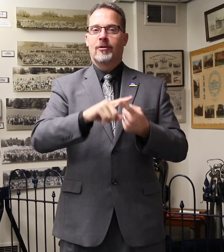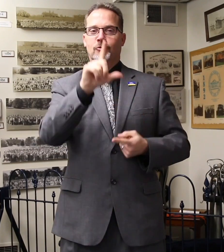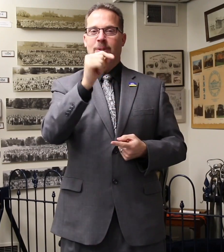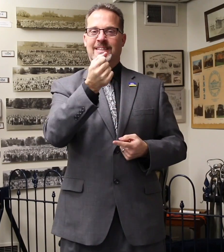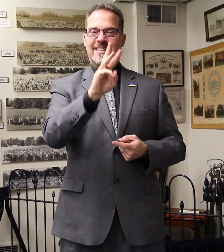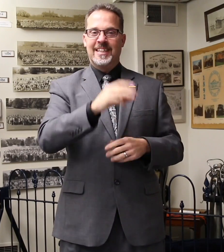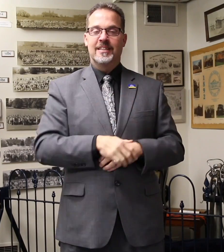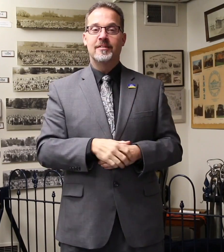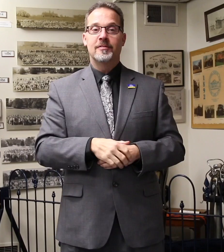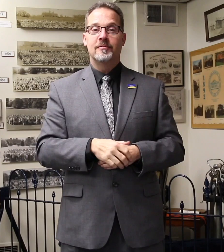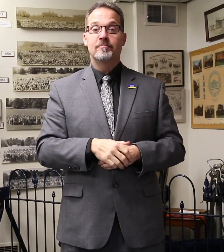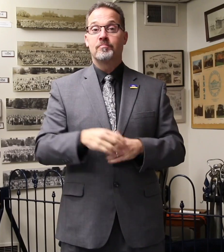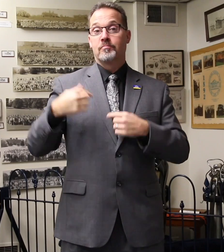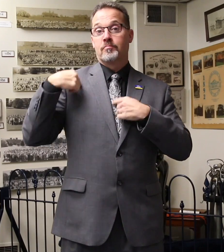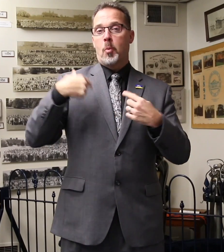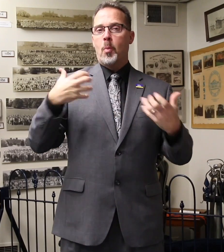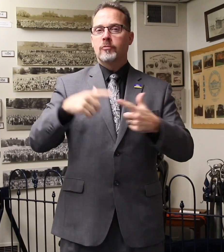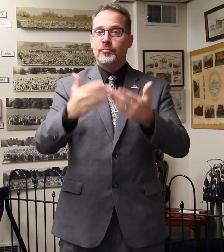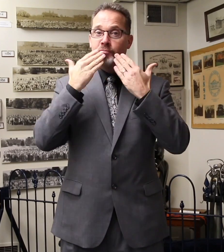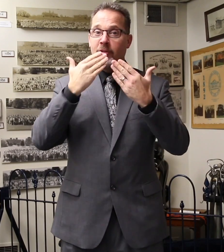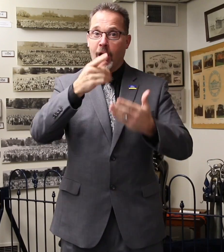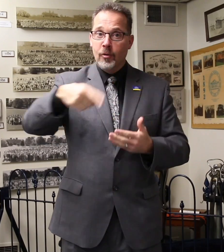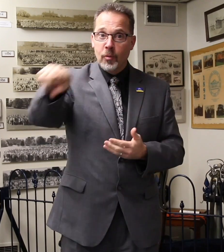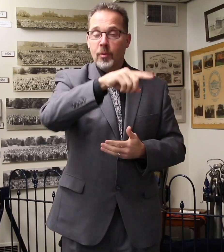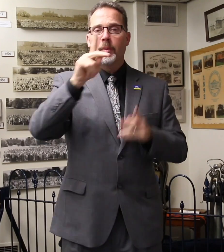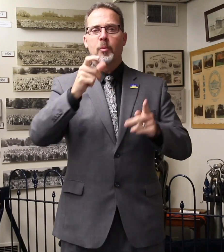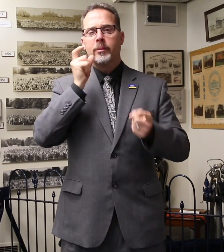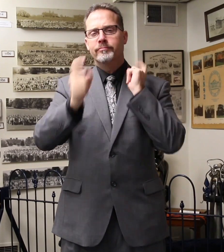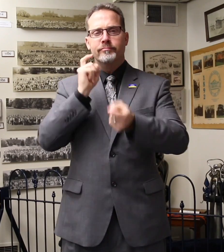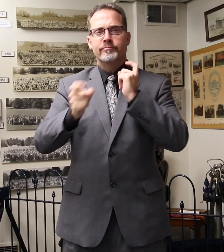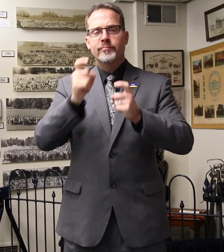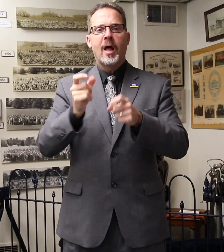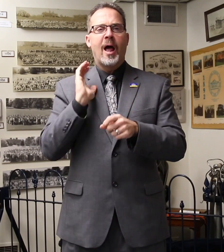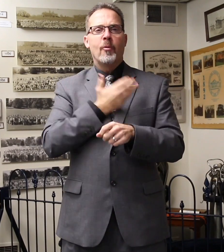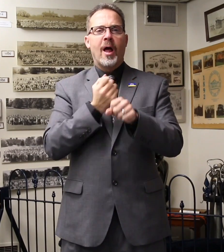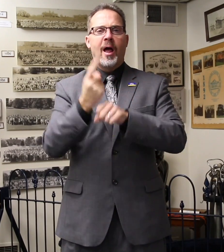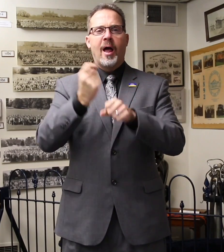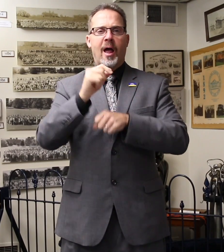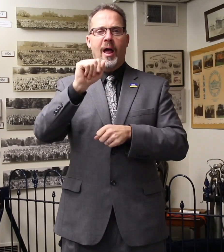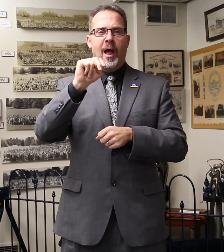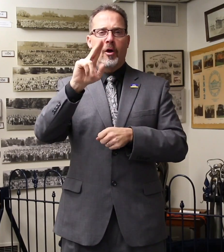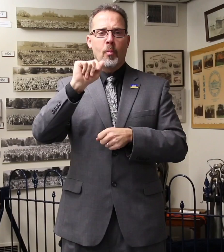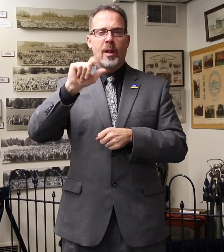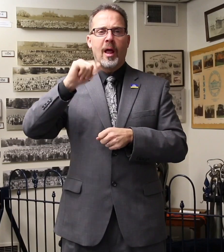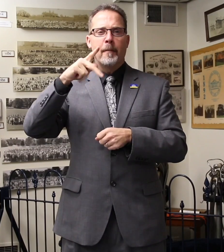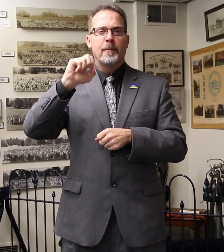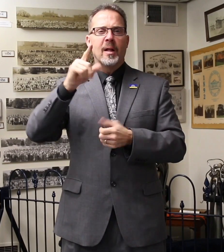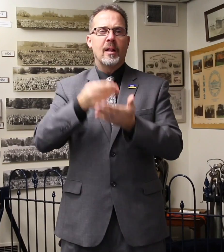year, I do have some things to share with you about the end of 2016. First of all, I want to give special thanks to those of you who responded